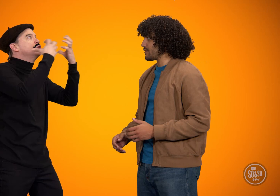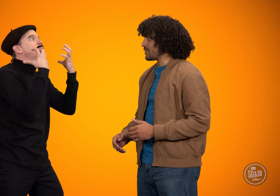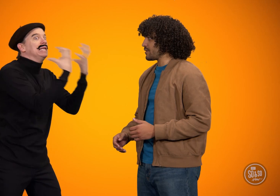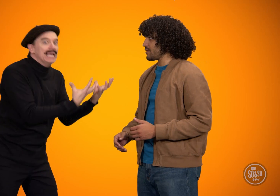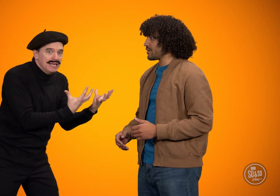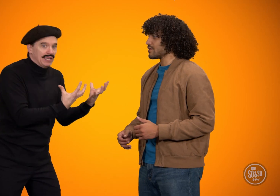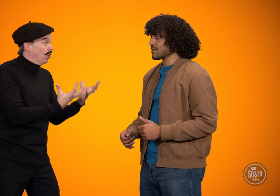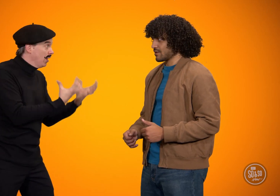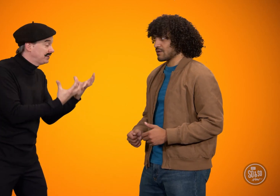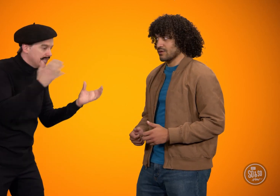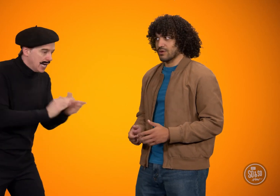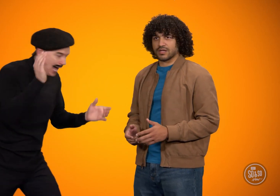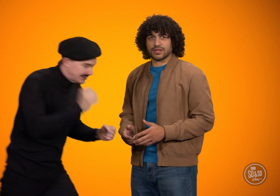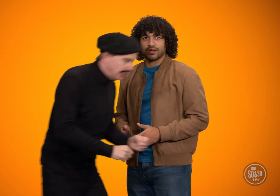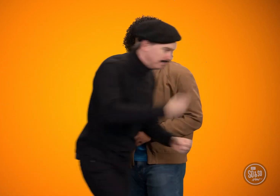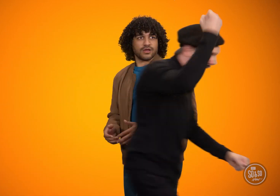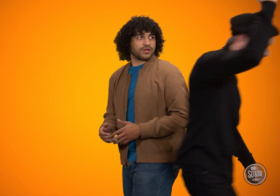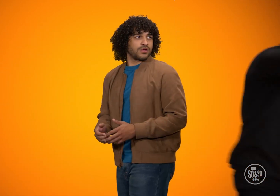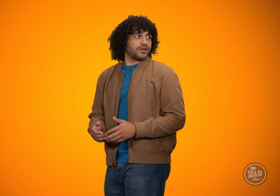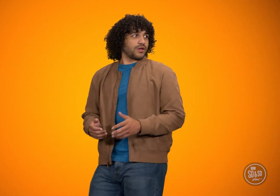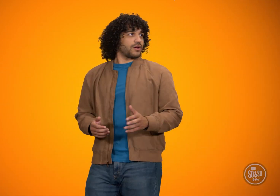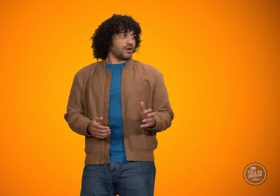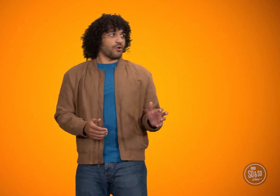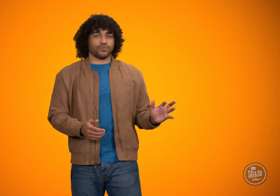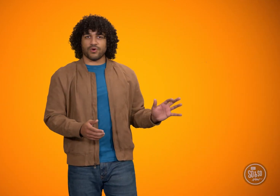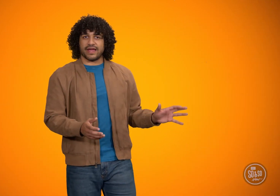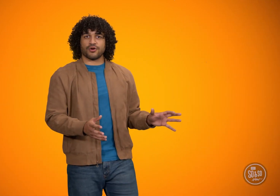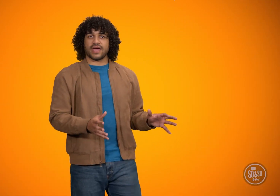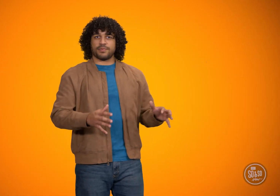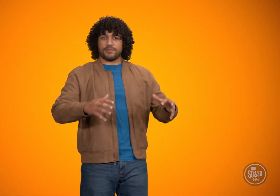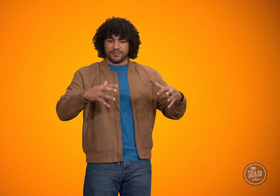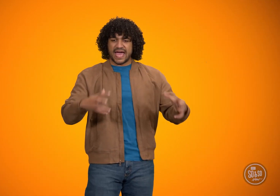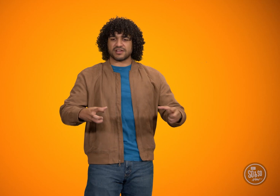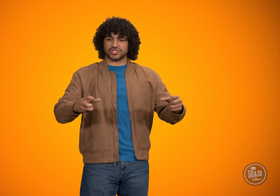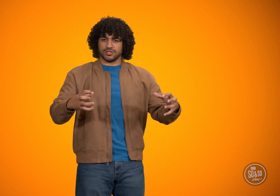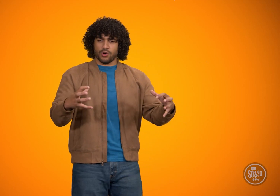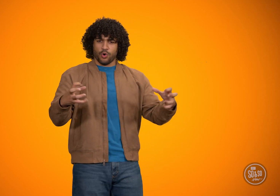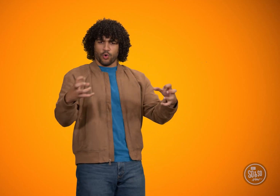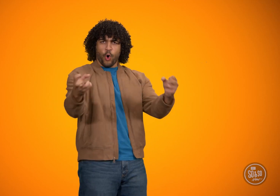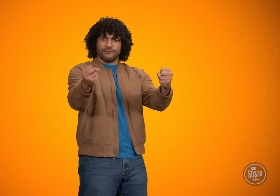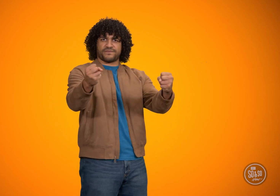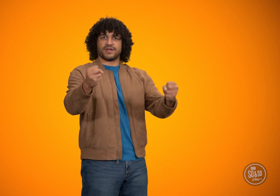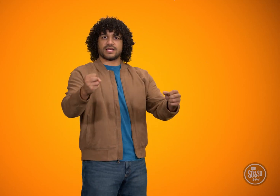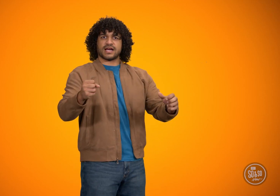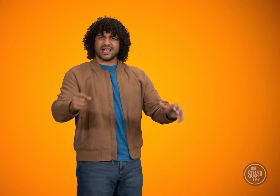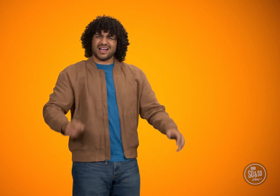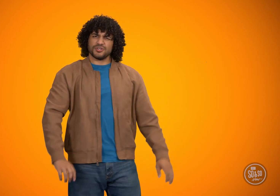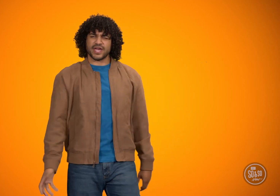you believe it all right action passion oomph all right okay passion oomph I I can do